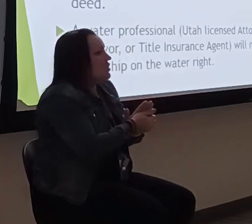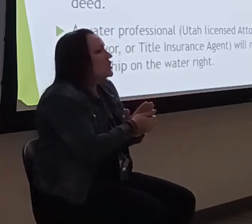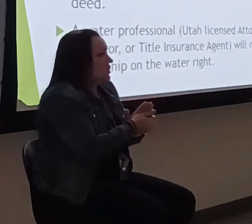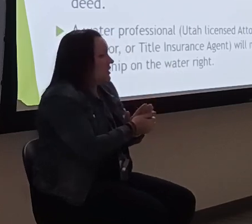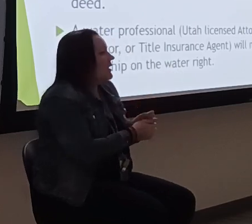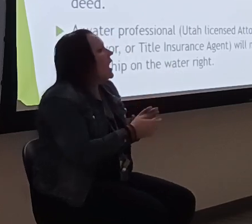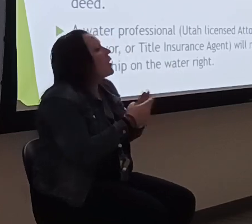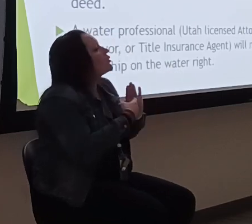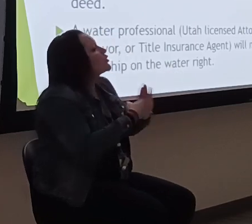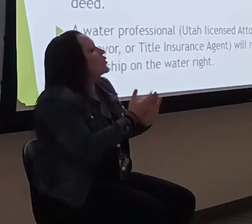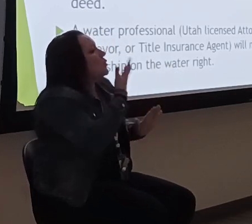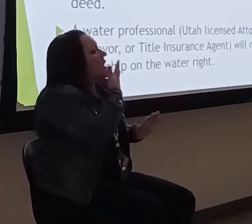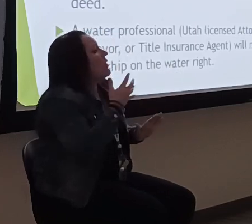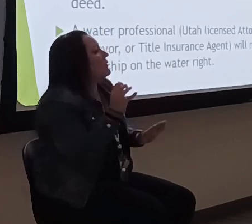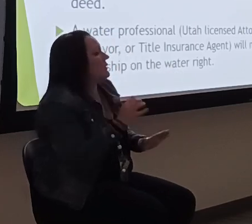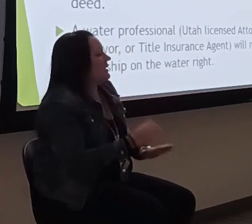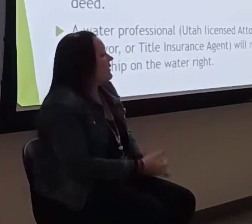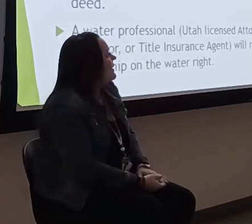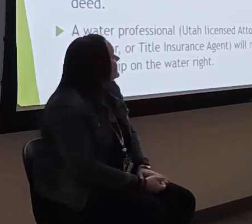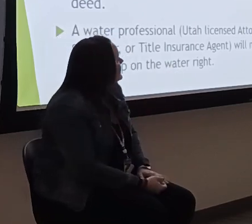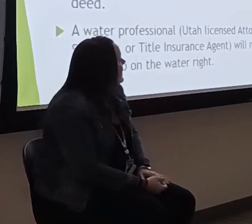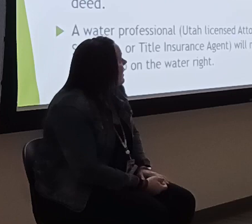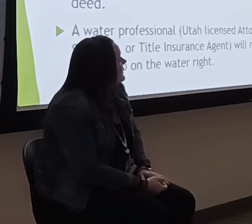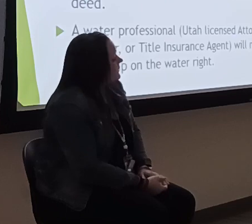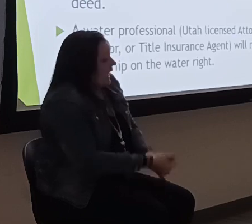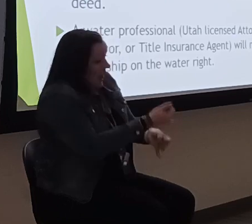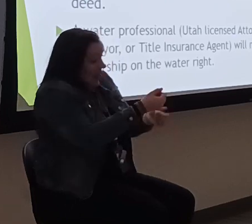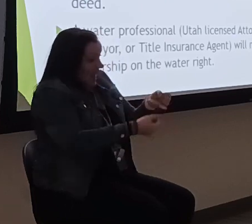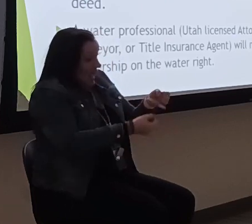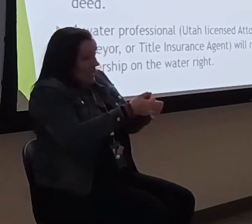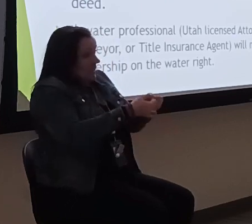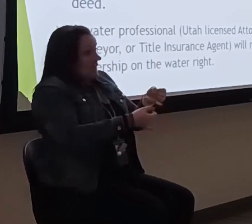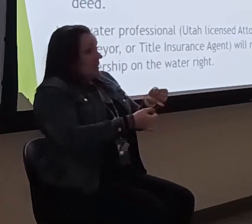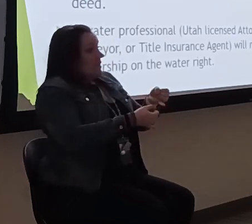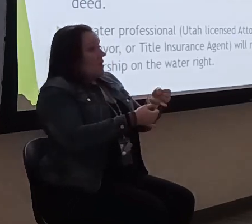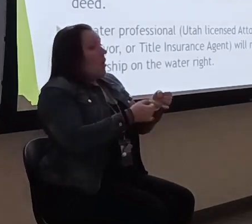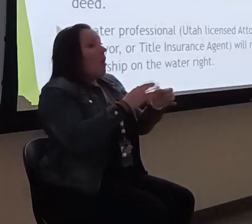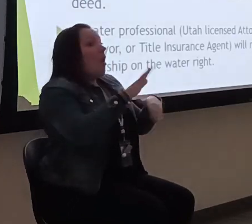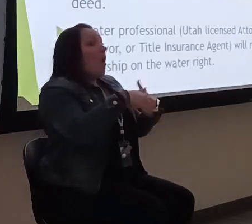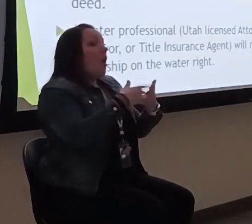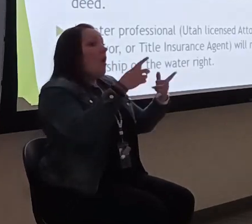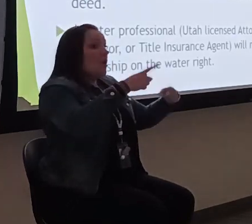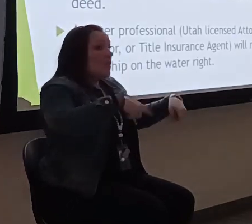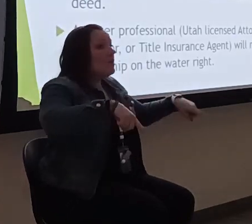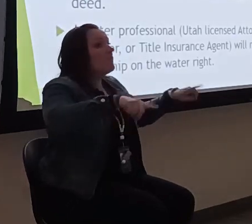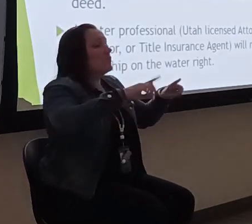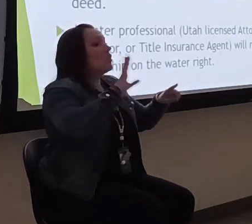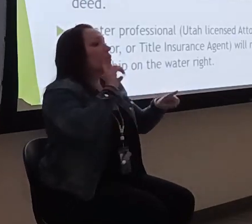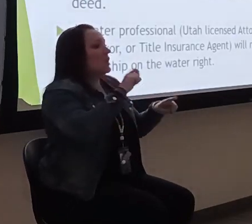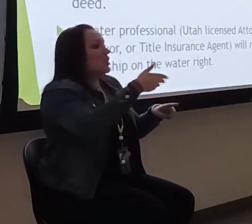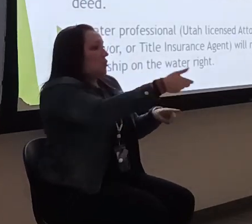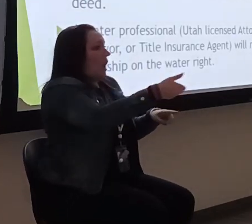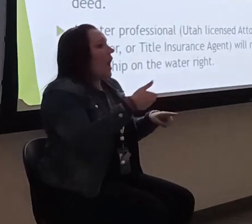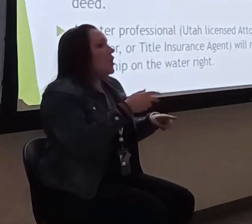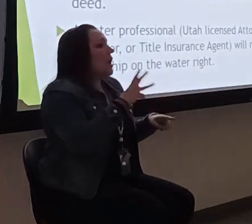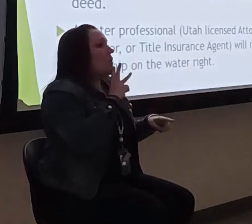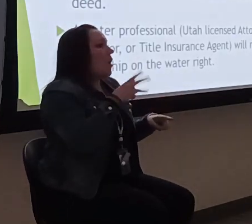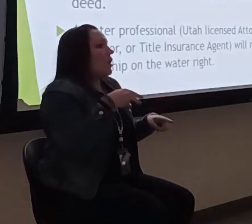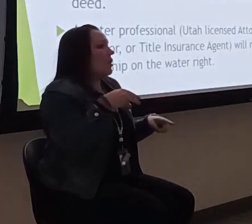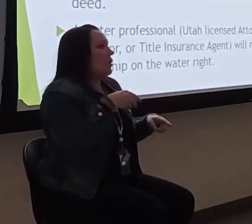what those look like. The last thing is, all of you are going to need to hire a water